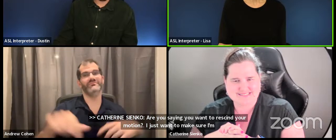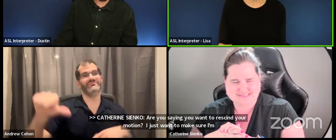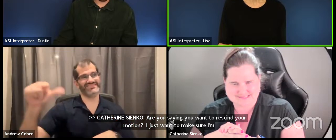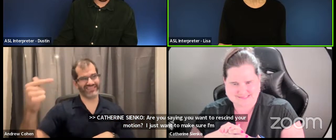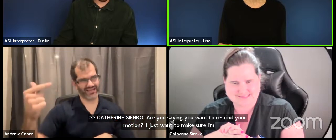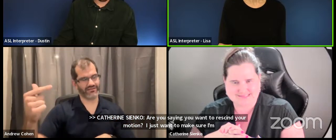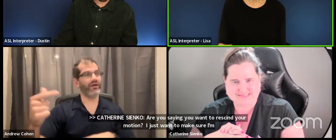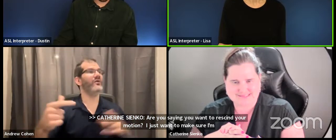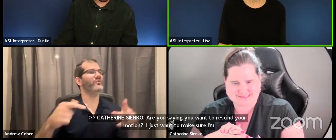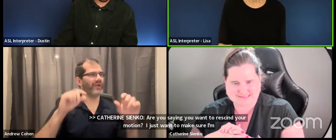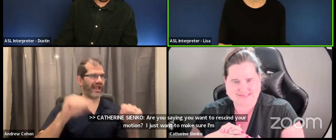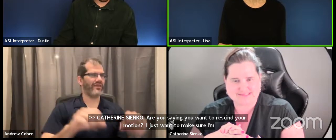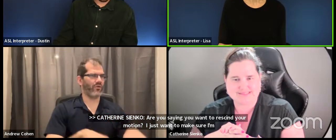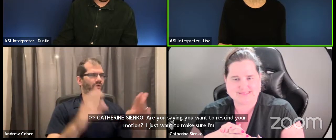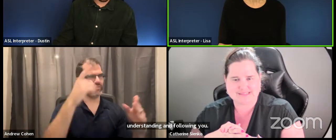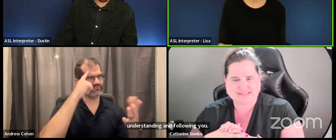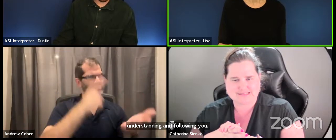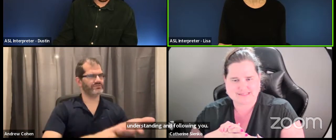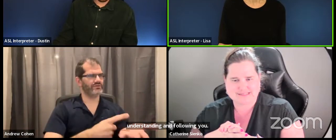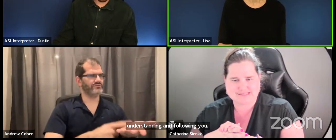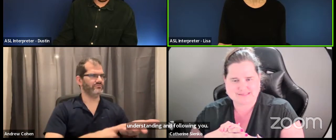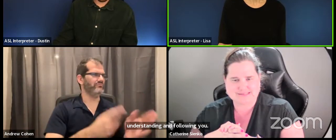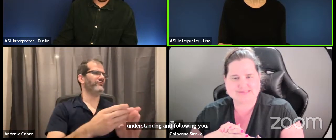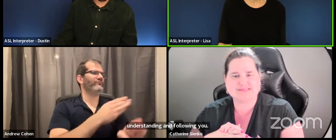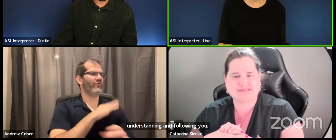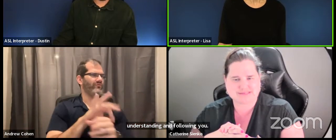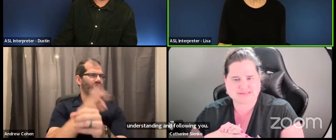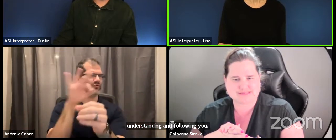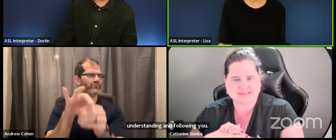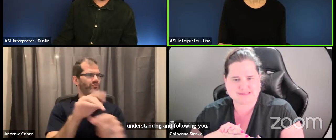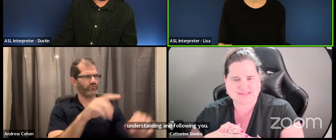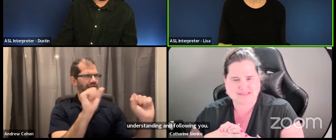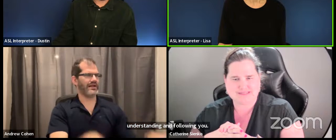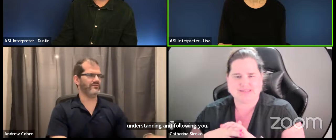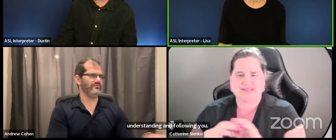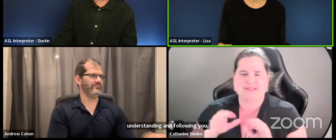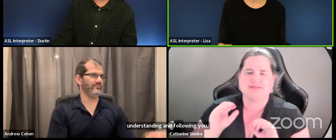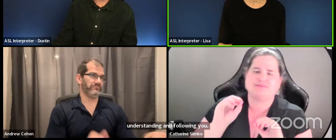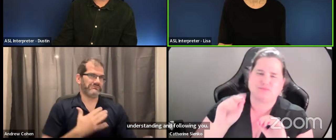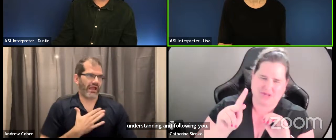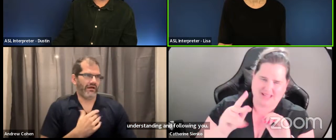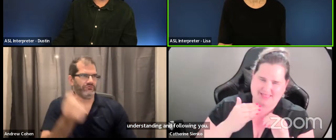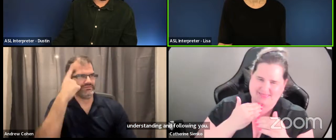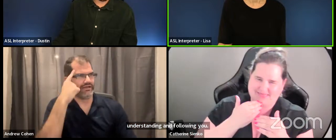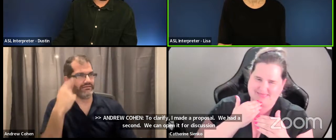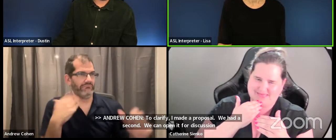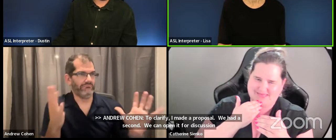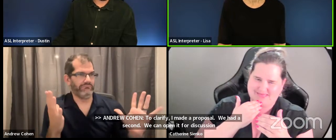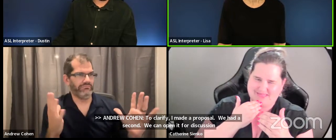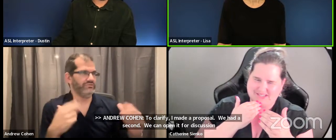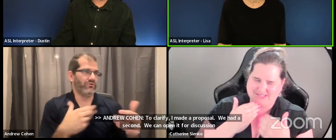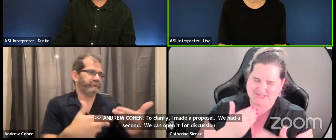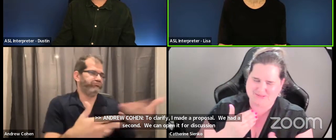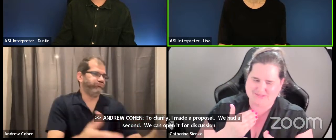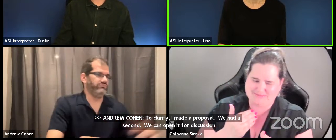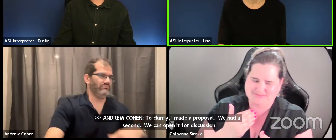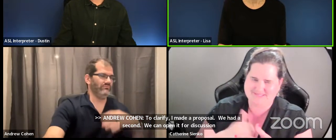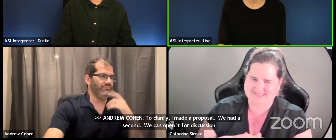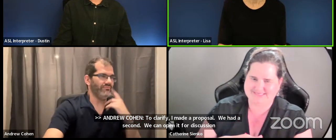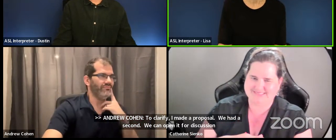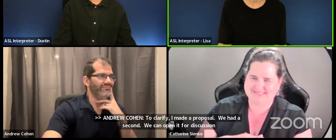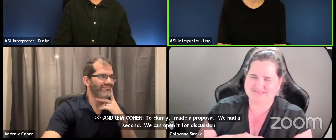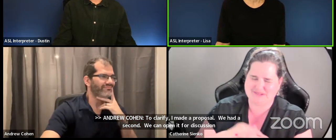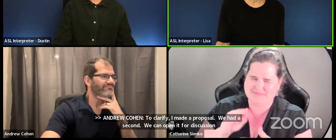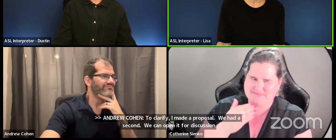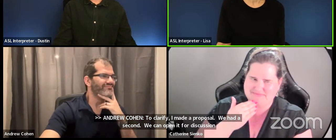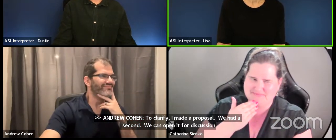To clarify, I made a proposal. We had a second. We can open it for discussion before voting. You can do that. My understanding